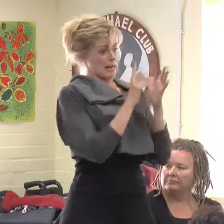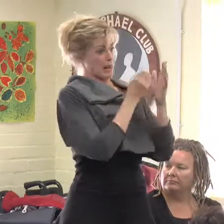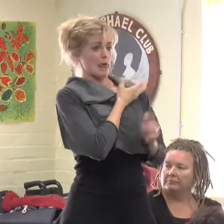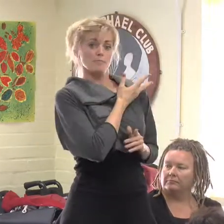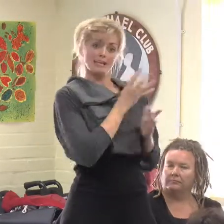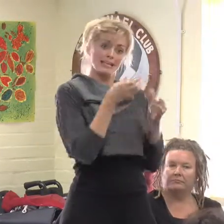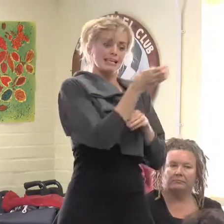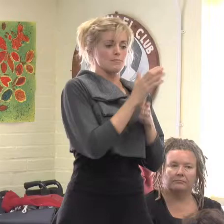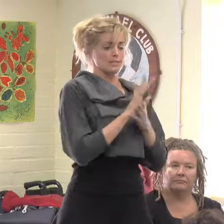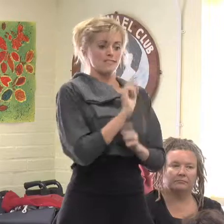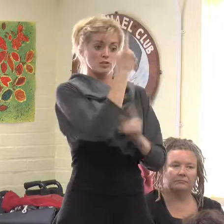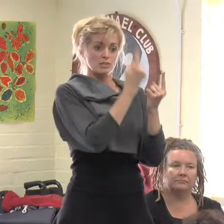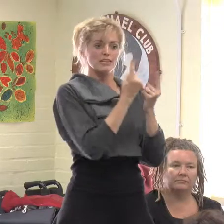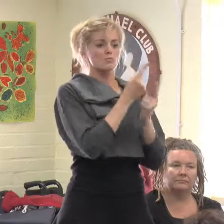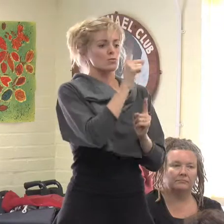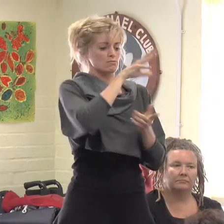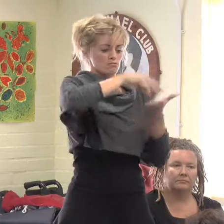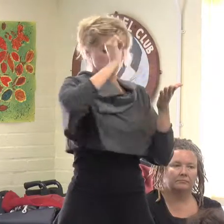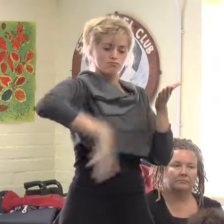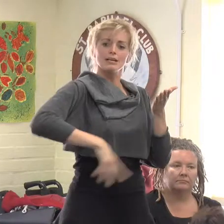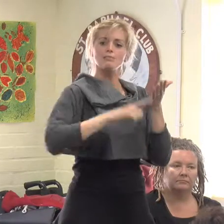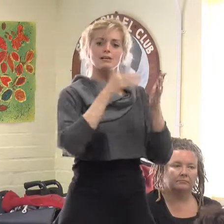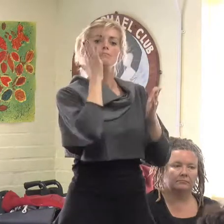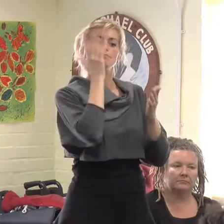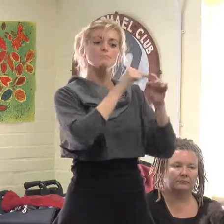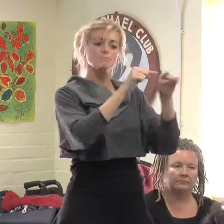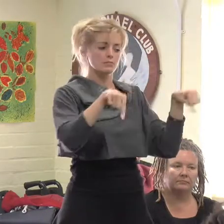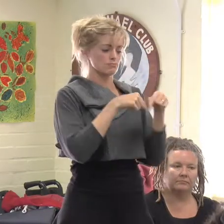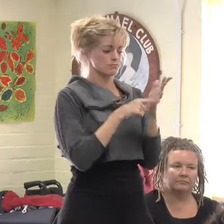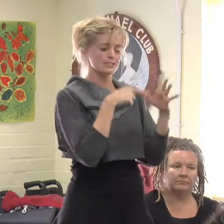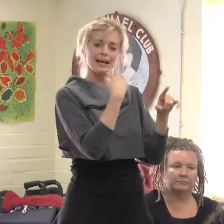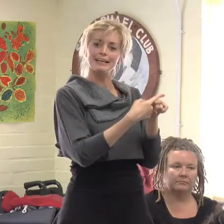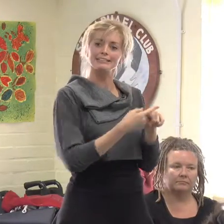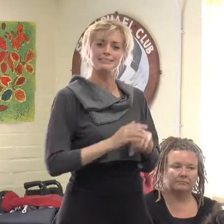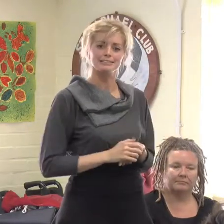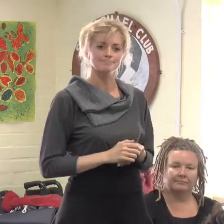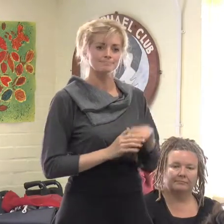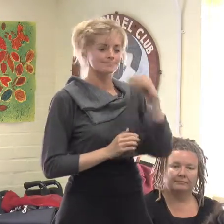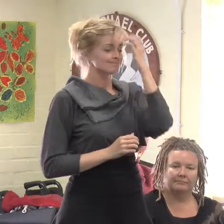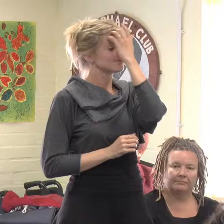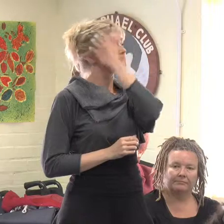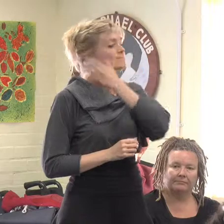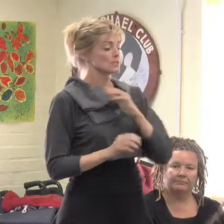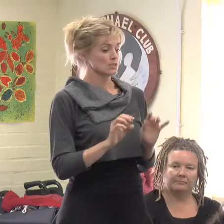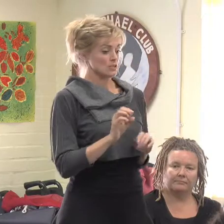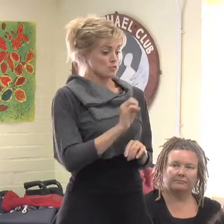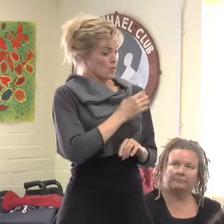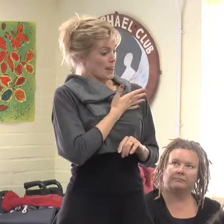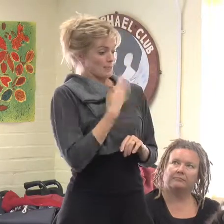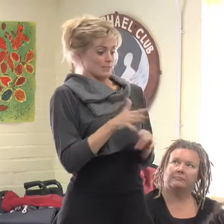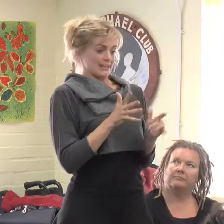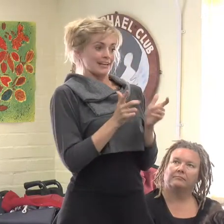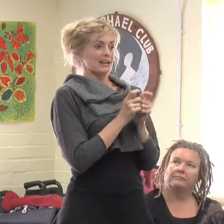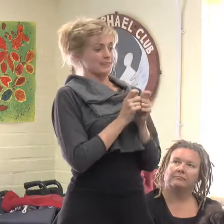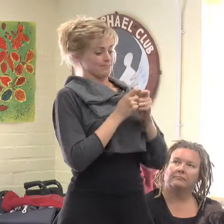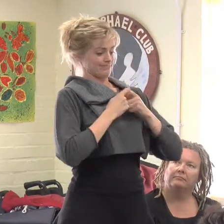very first things we do. Now, by chance, today is the day when Labour has launched its manifesto on disability issues. So we've